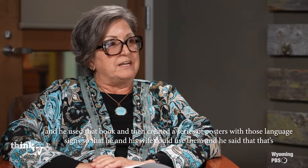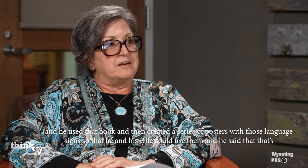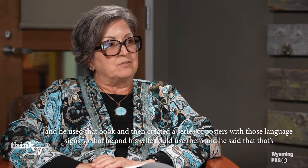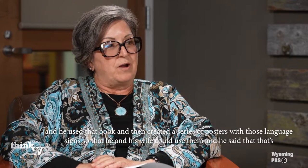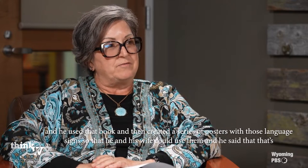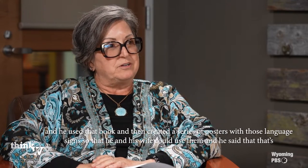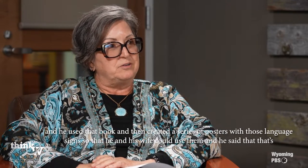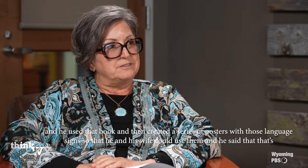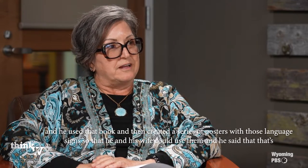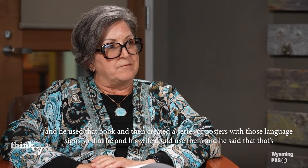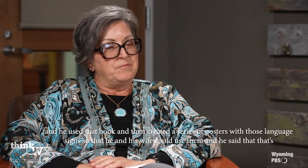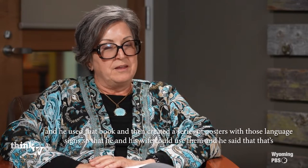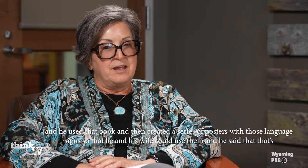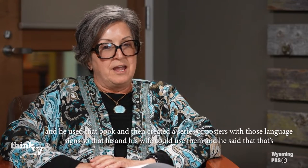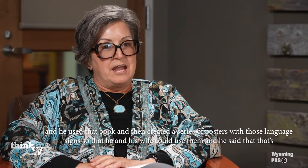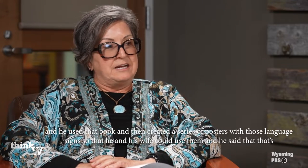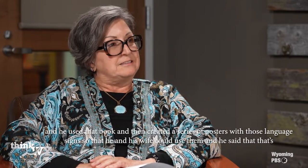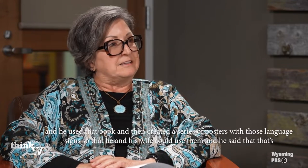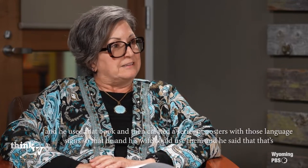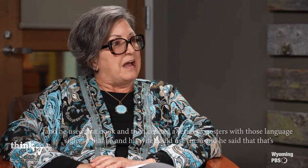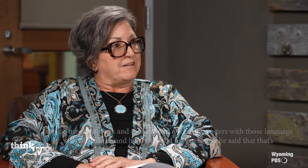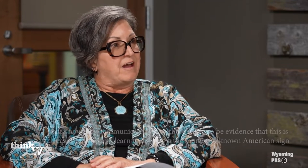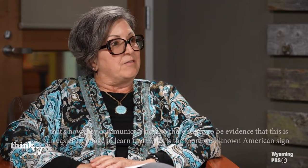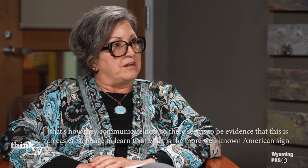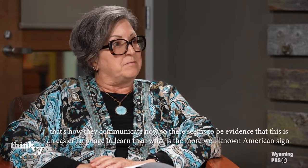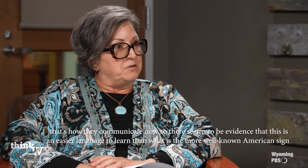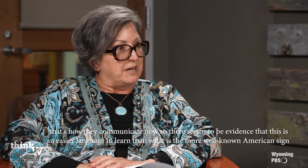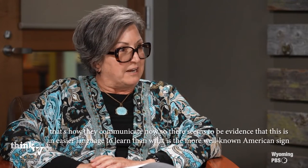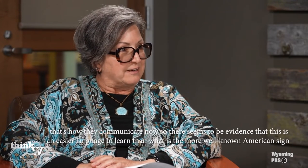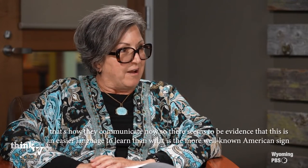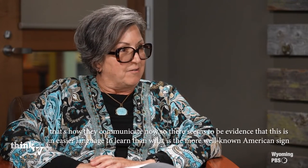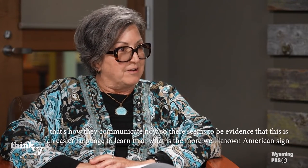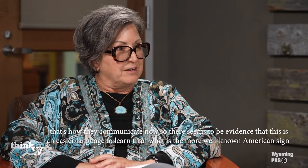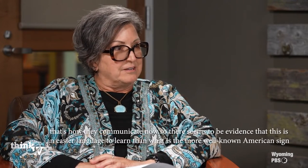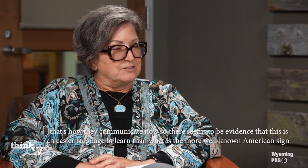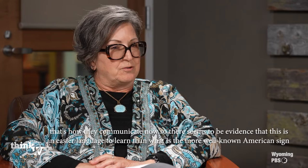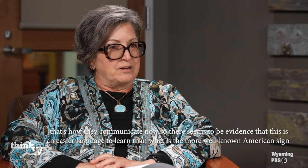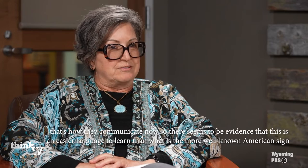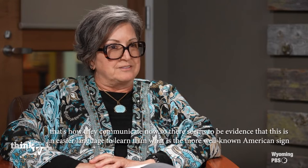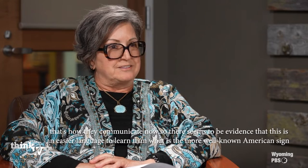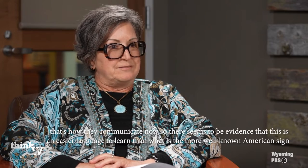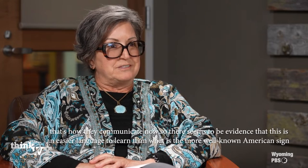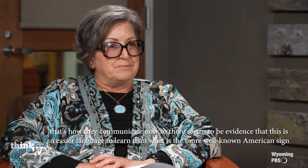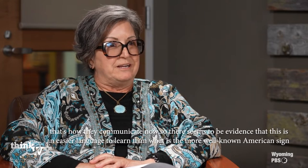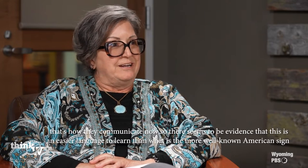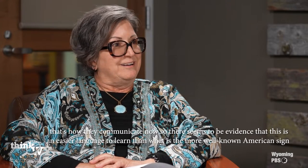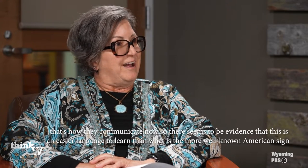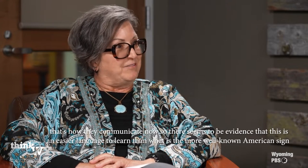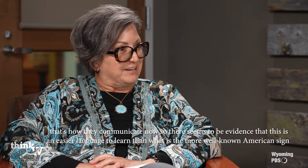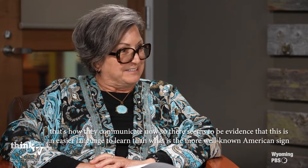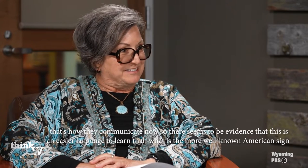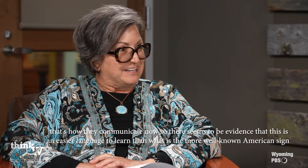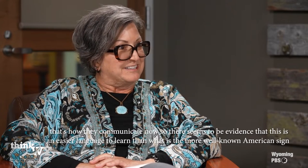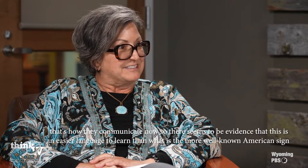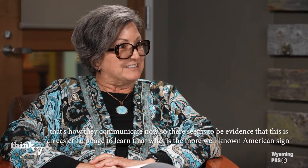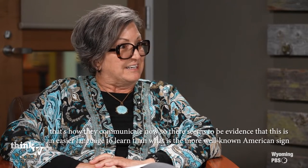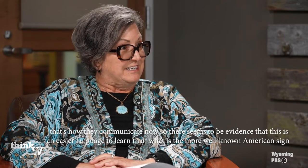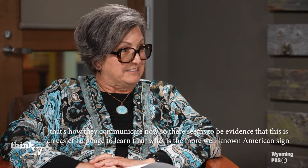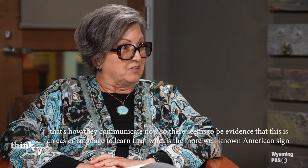and his wife could use them. And he said that that's how they communicate now. So there seems to be evidence that this is an easier